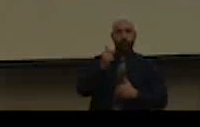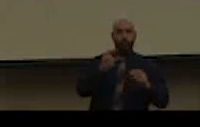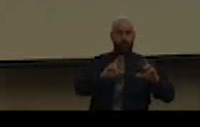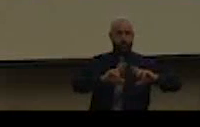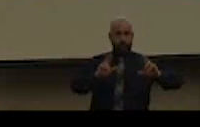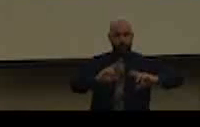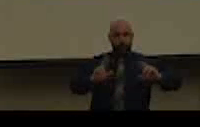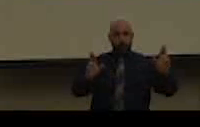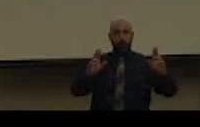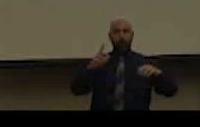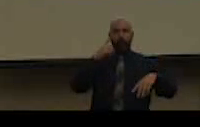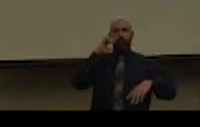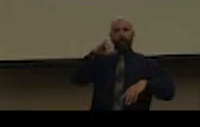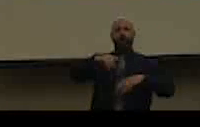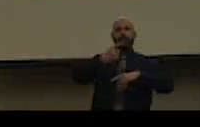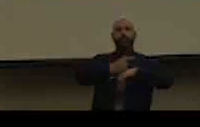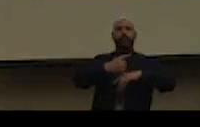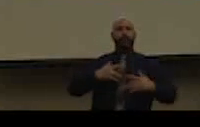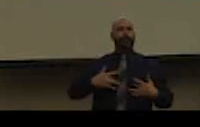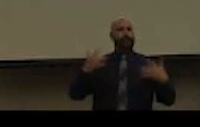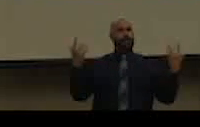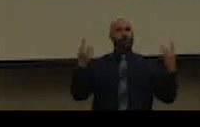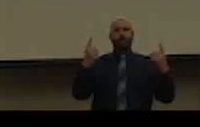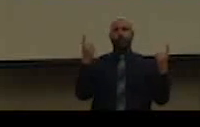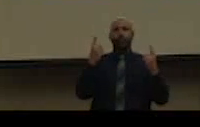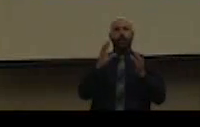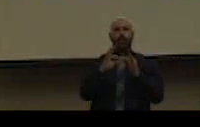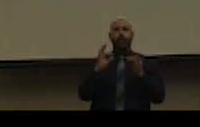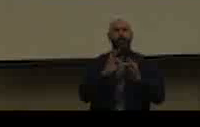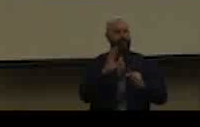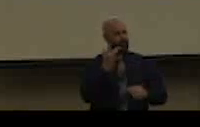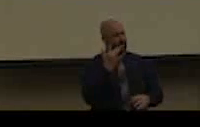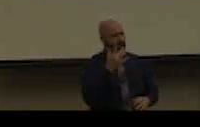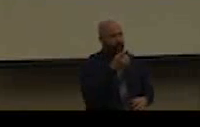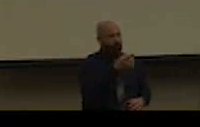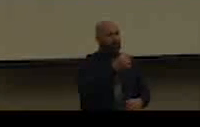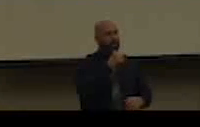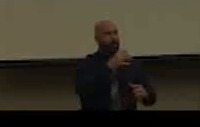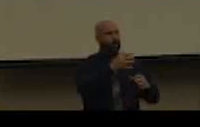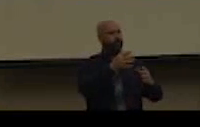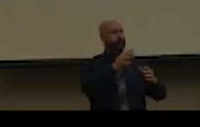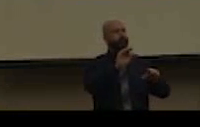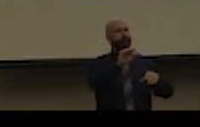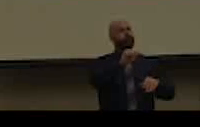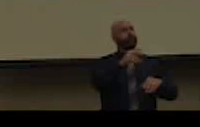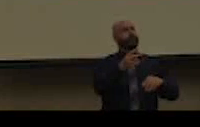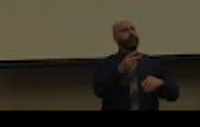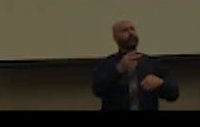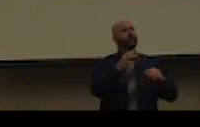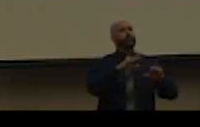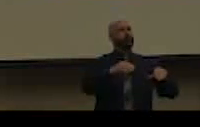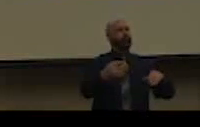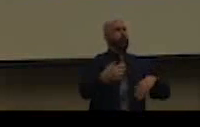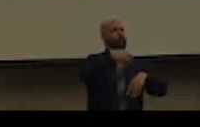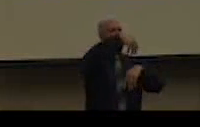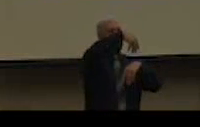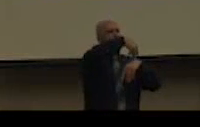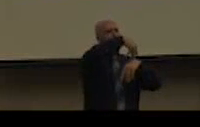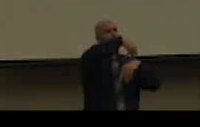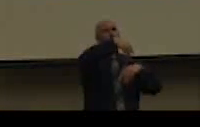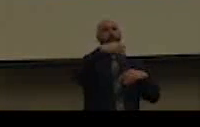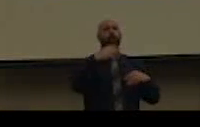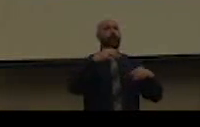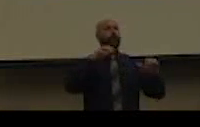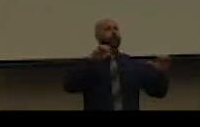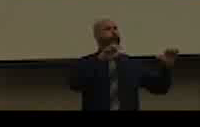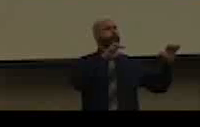someone mentioned, oh, well, why don't you have the kids stand up and do a performance? And I said, well, but that's not really how they learn. And that's not really what we